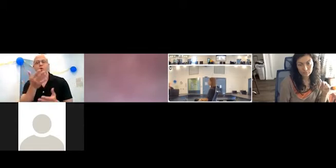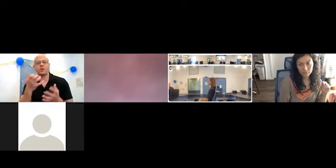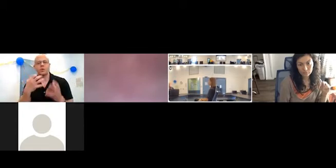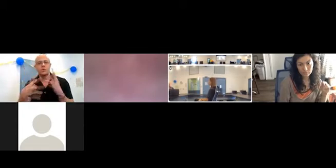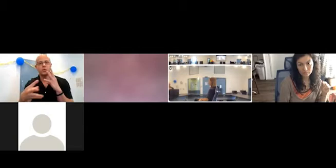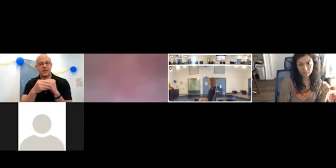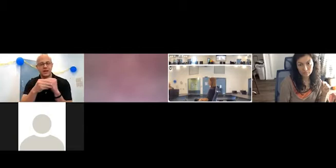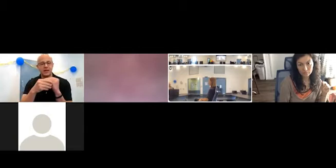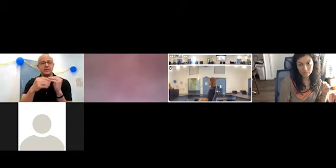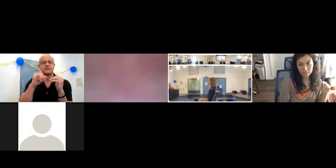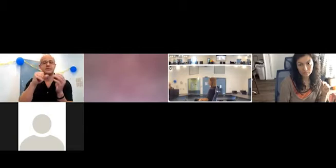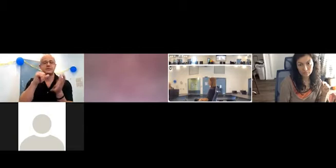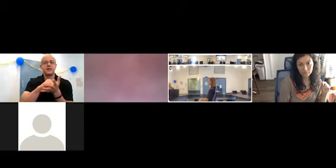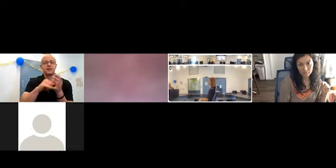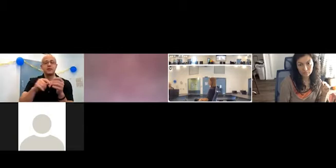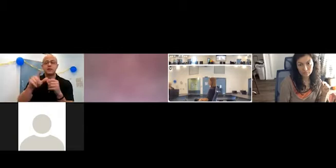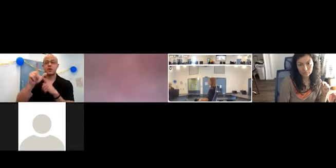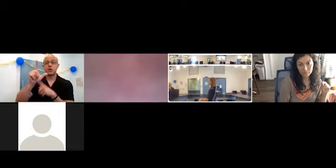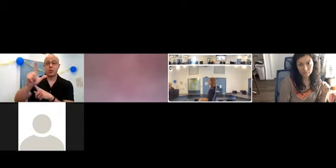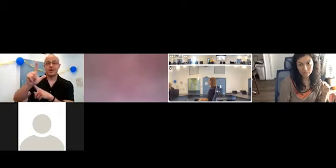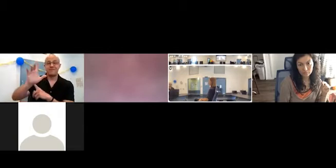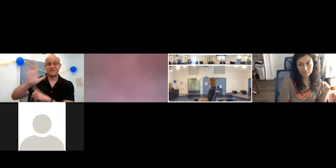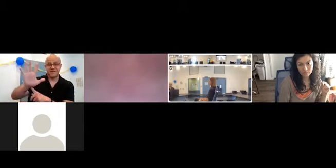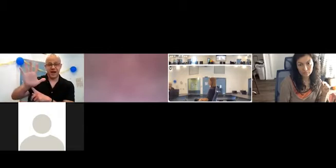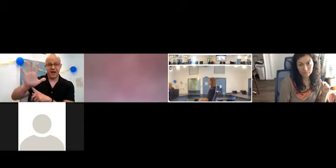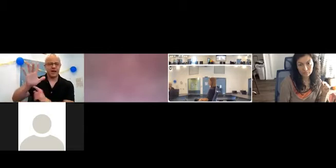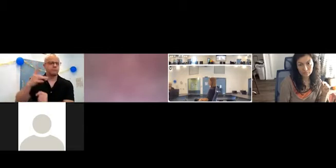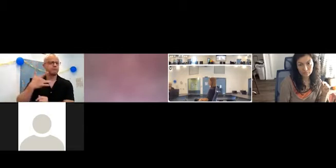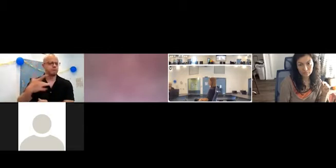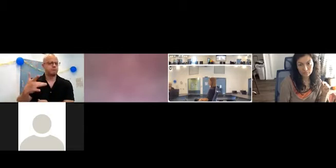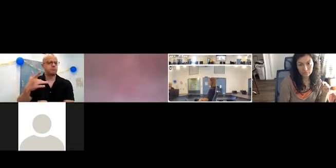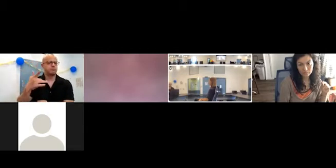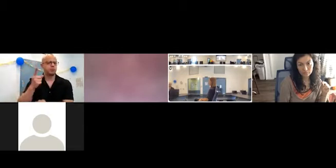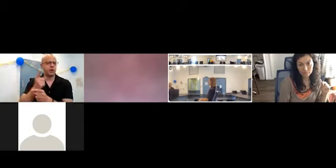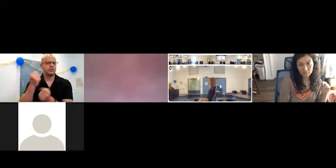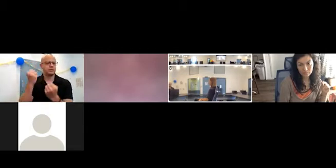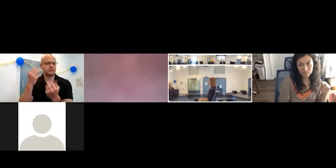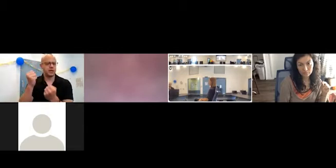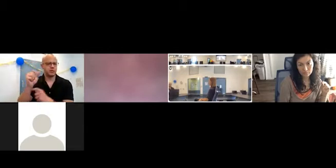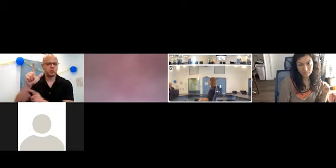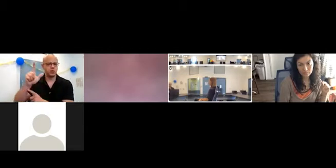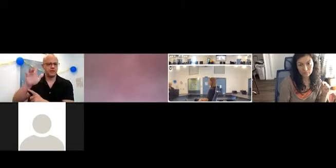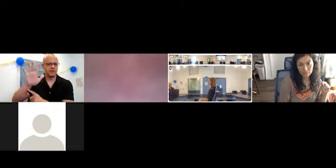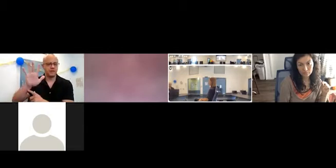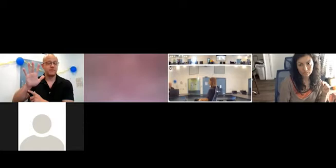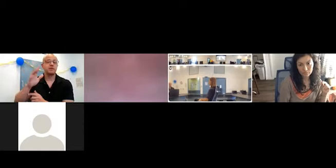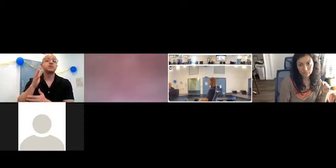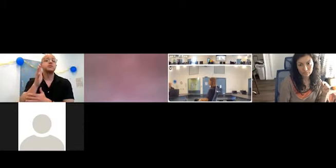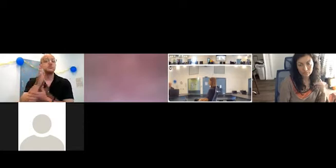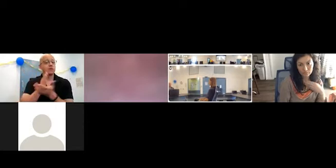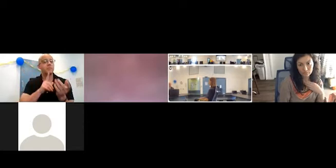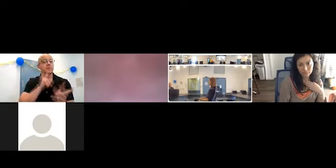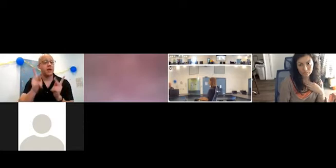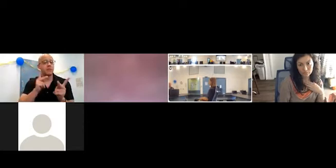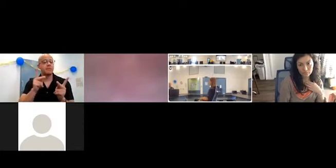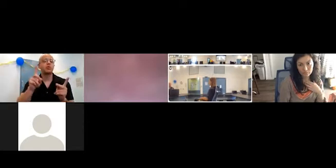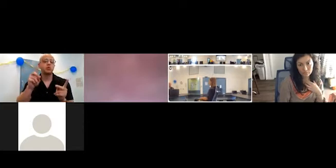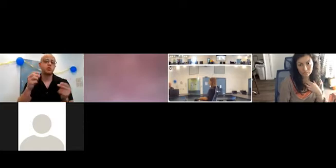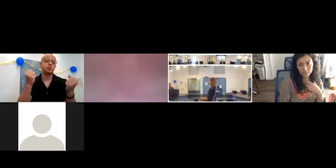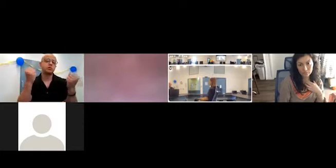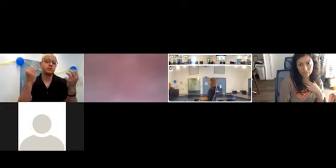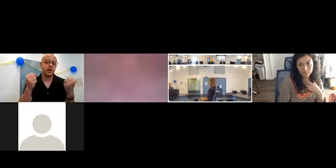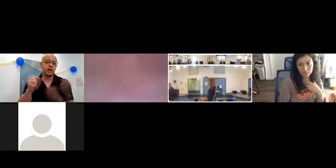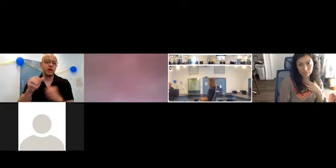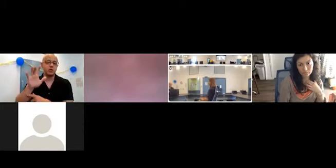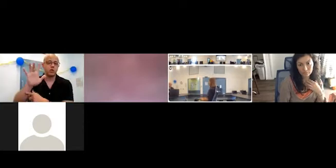30. So I also want to add that 25, it's the right sign to sign it this way,